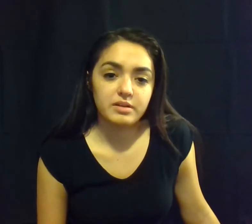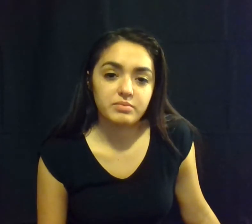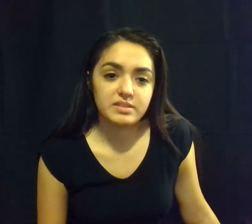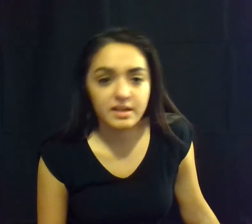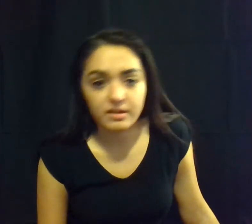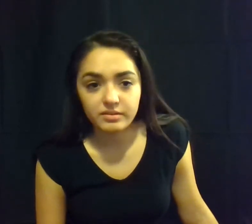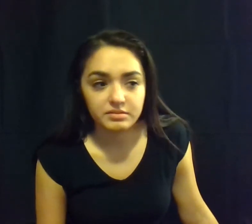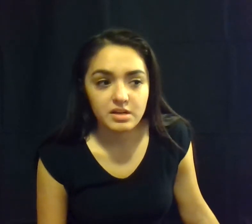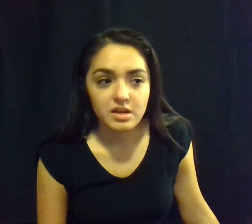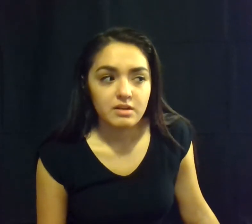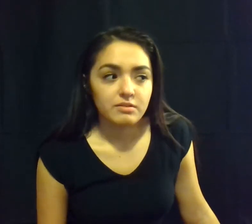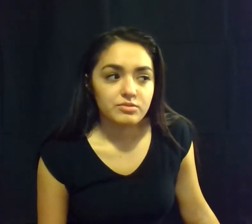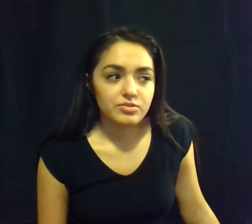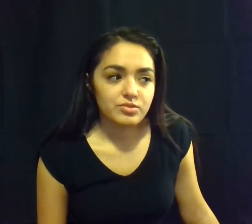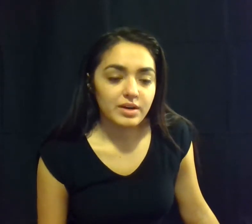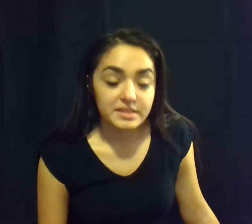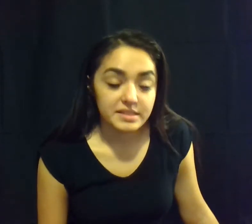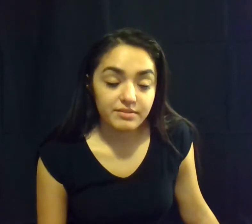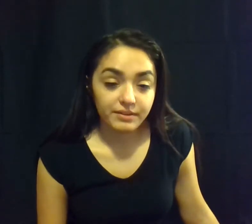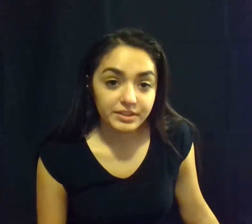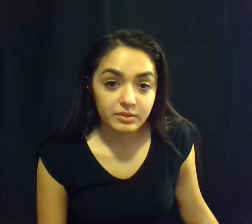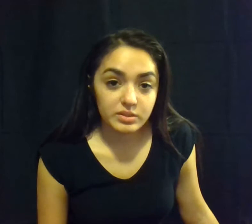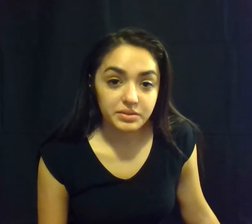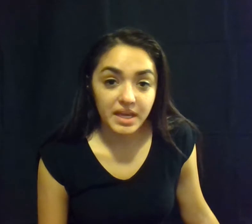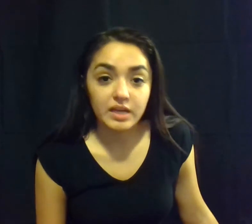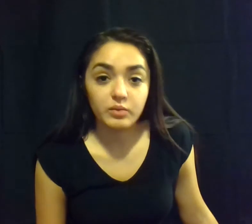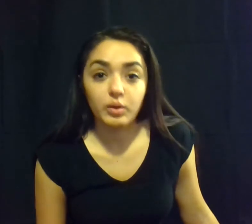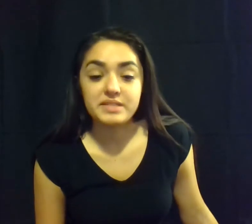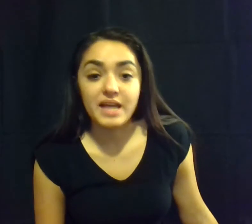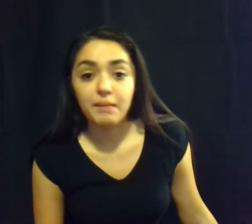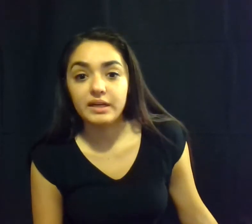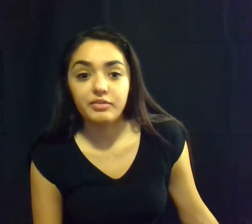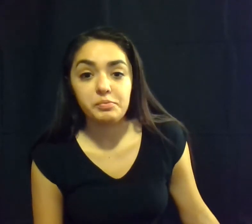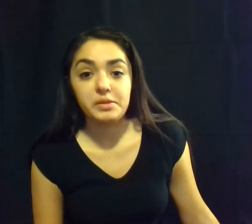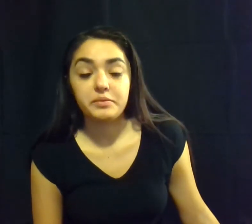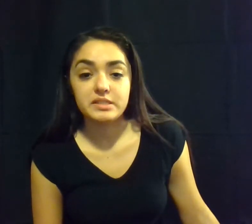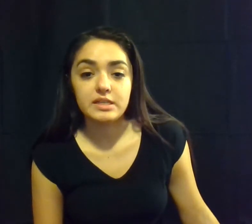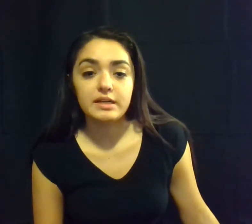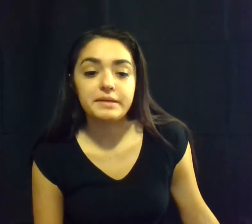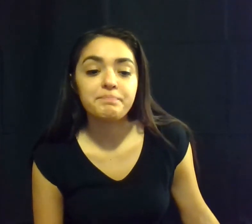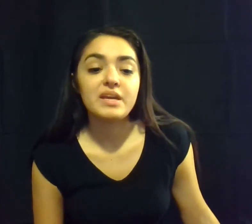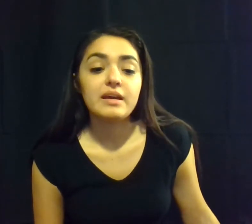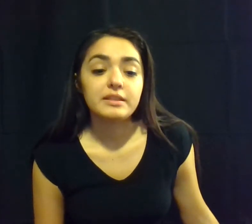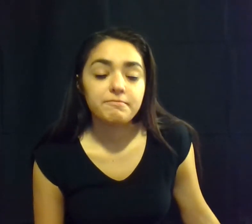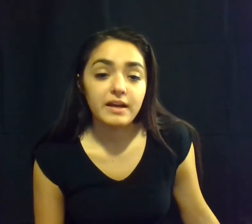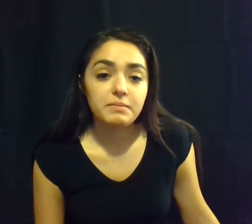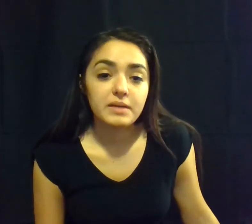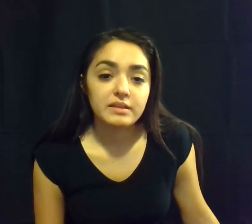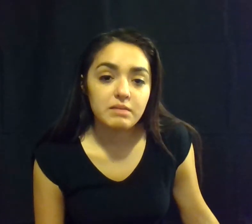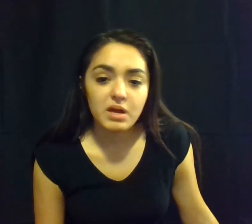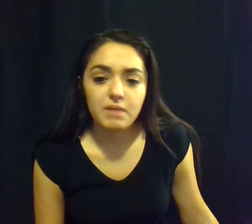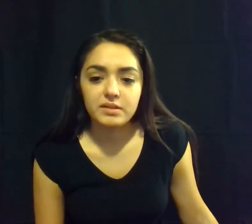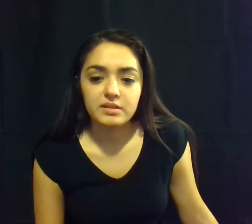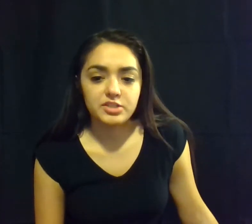was there and trying to see if everything was okay and what was happening. Everybody was staring, and the firemen came up and they